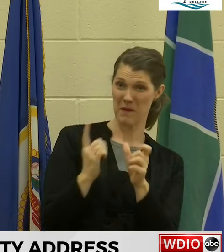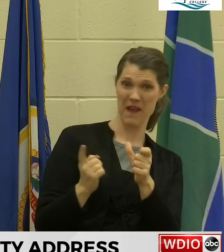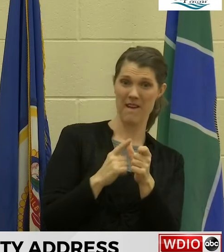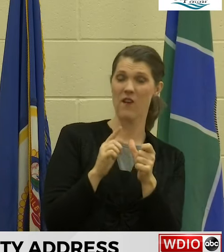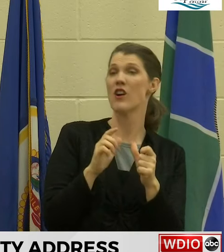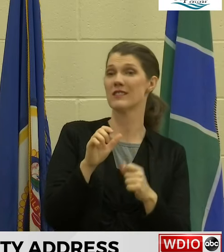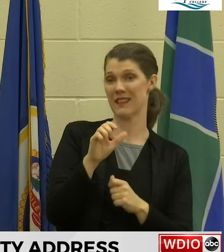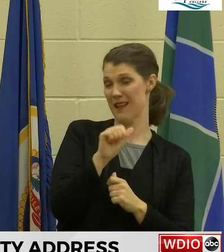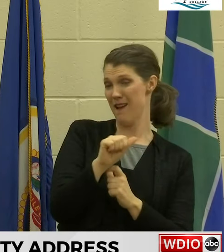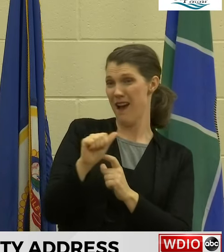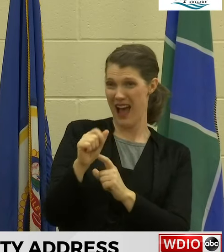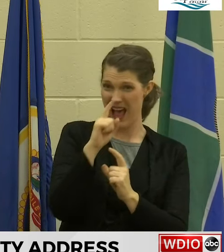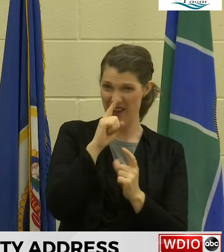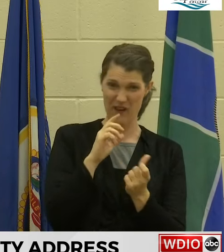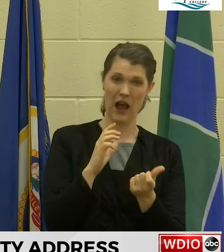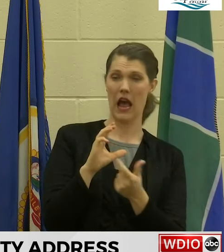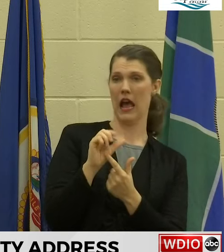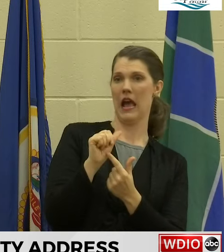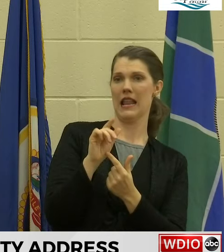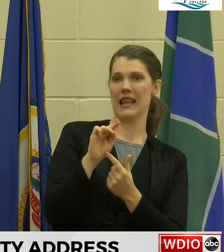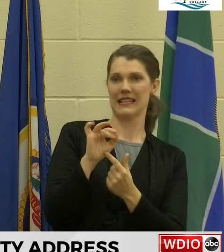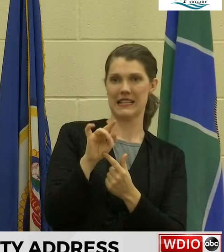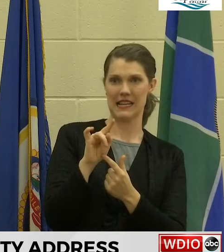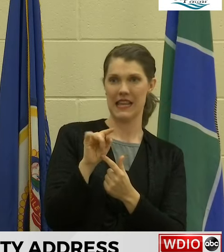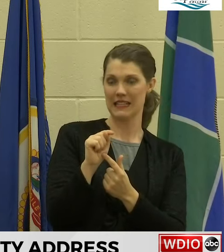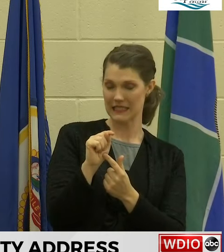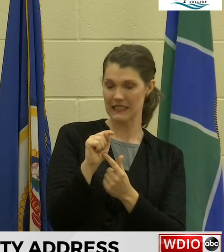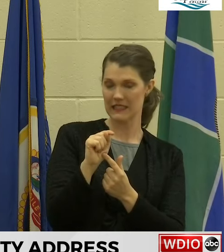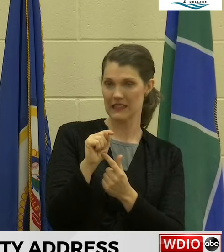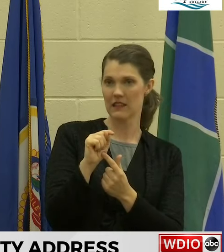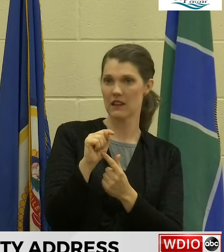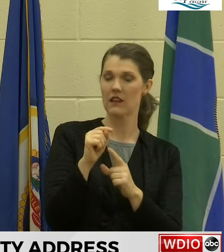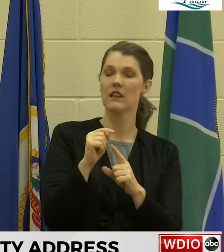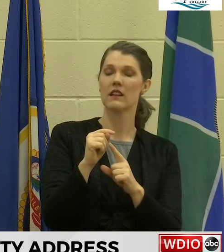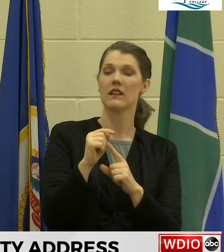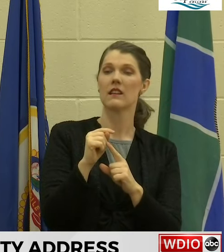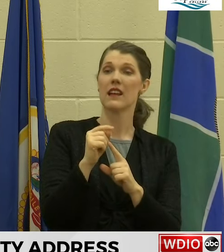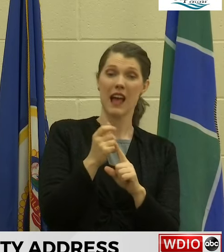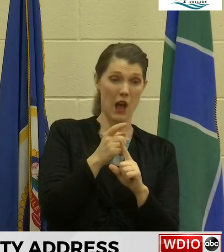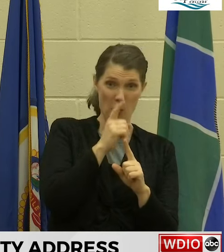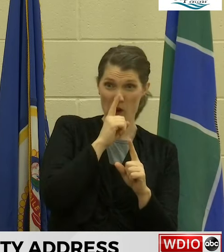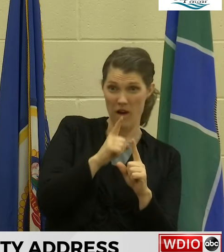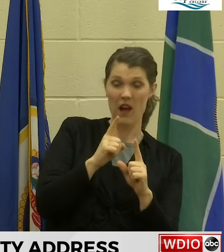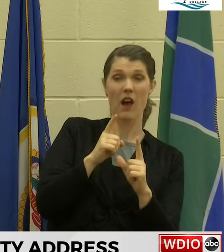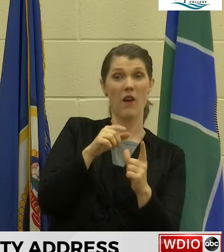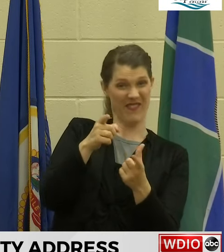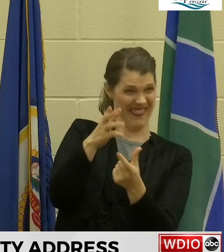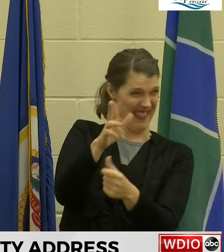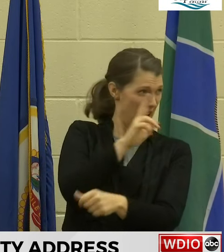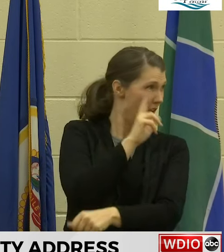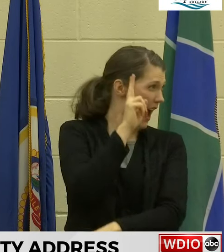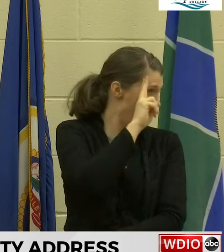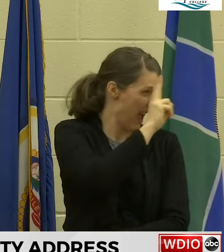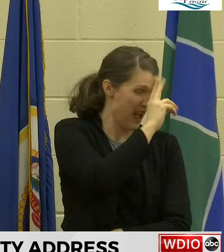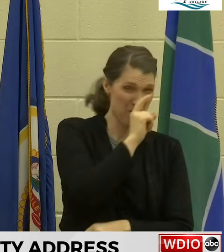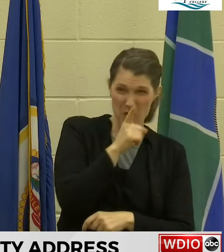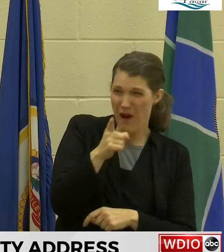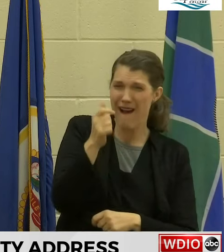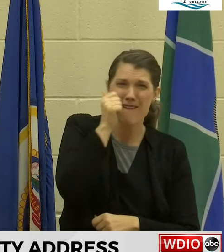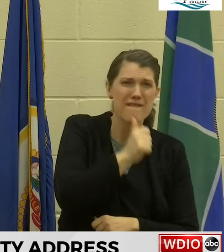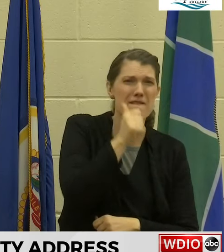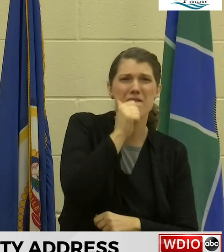African-American anesthetist at St. Luke's Hospital. Every day, Marjorie and Ruth